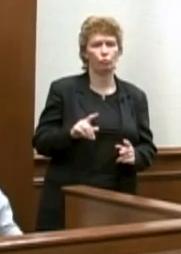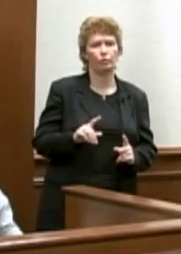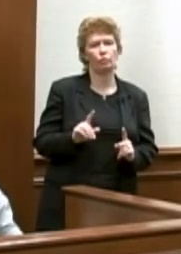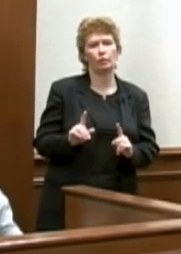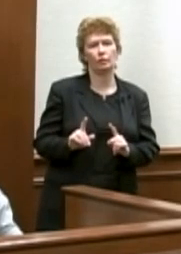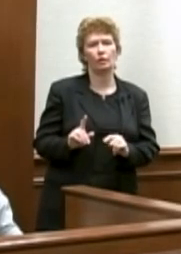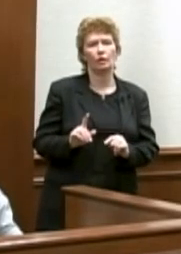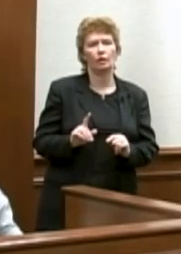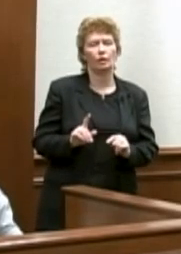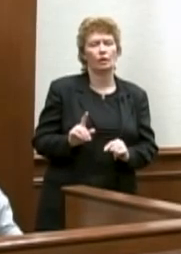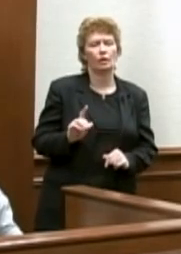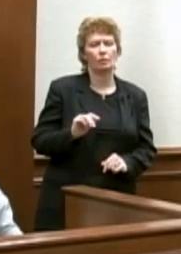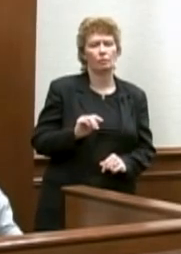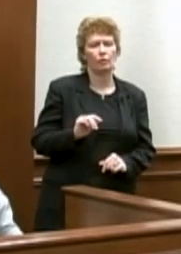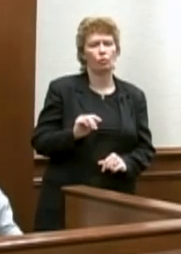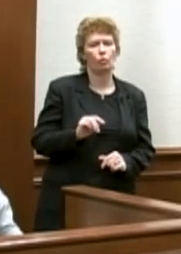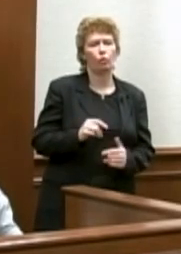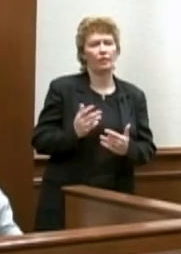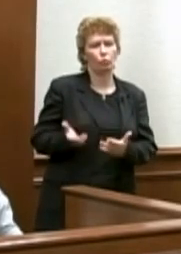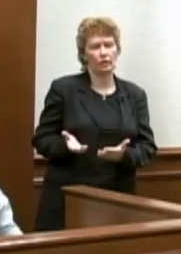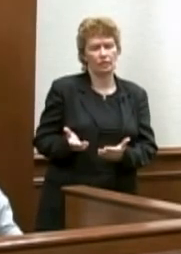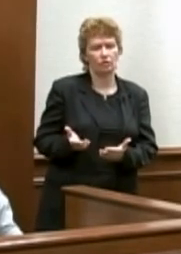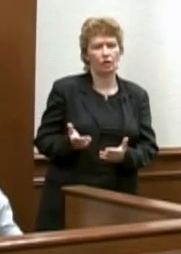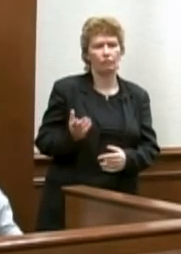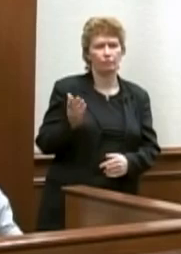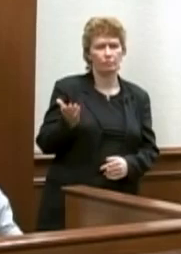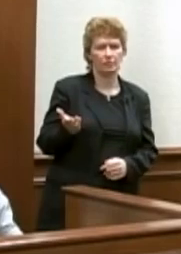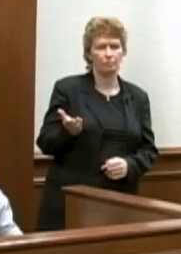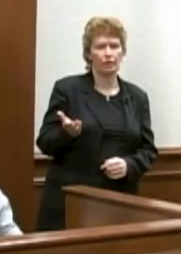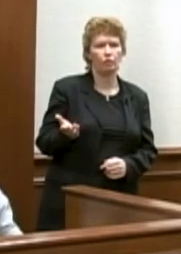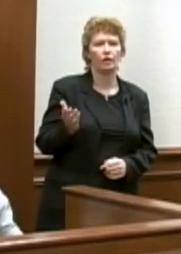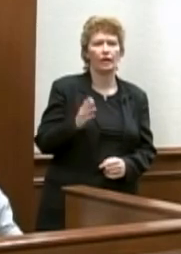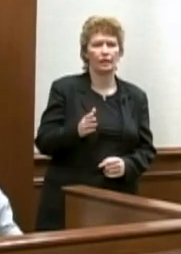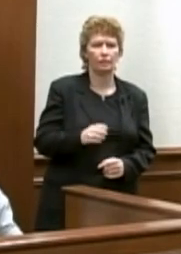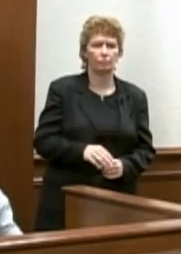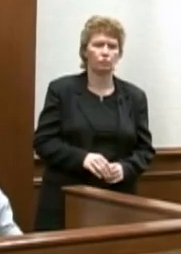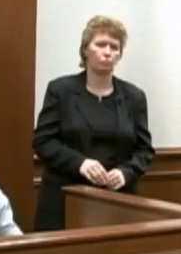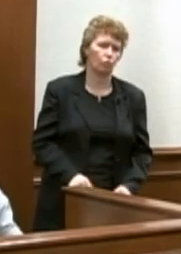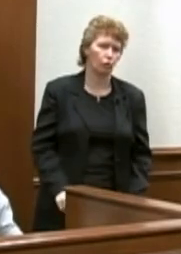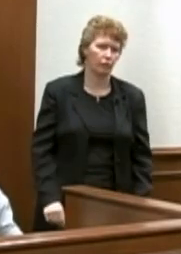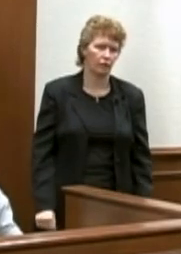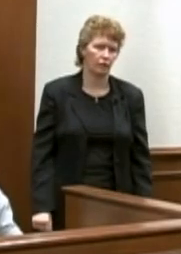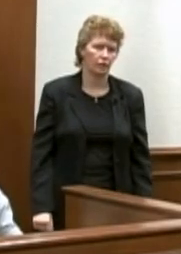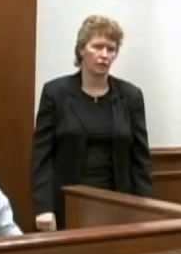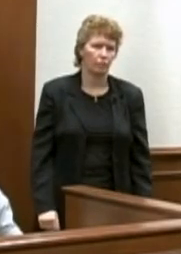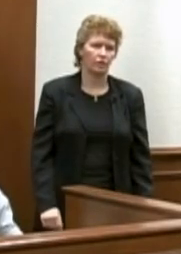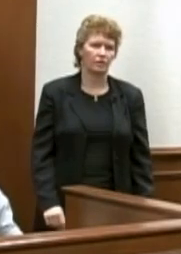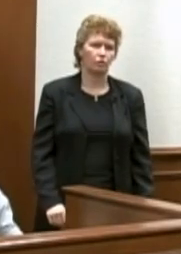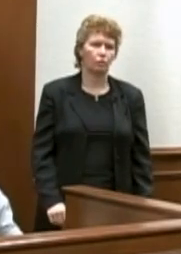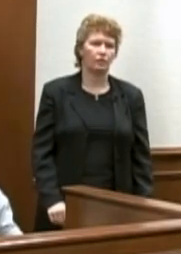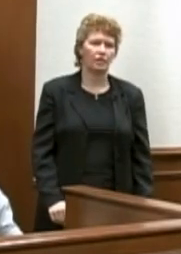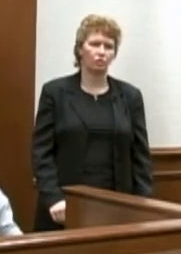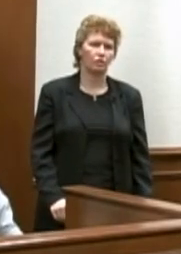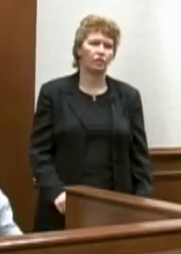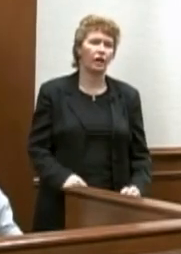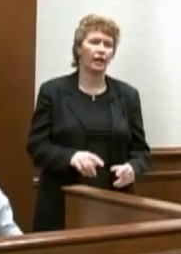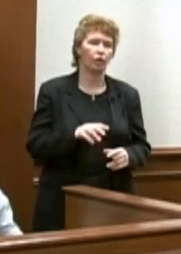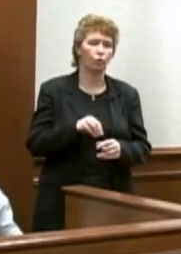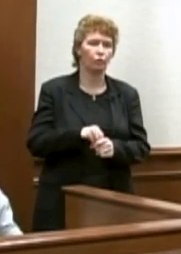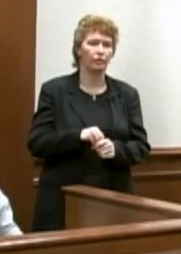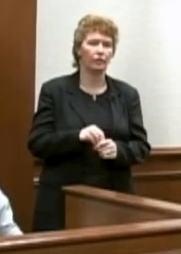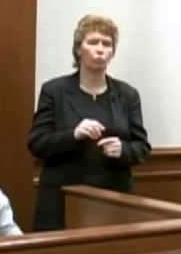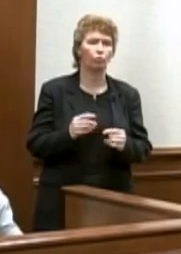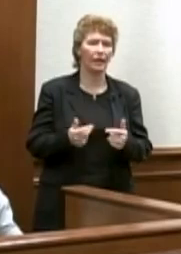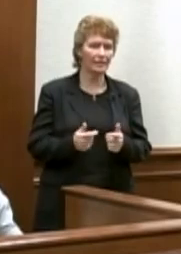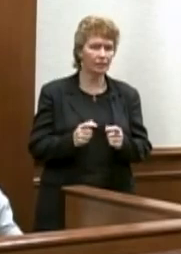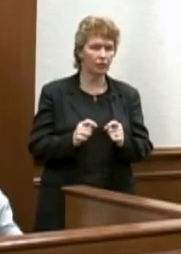involvement between what the witness saw from Miss Baker and Mr. McCormick, because the interpretation did not